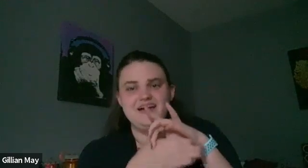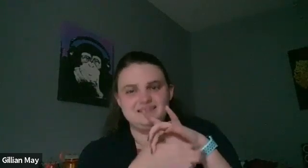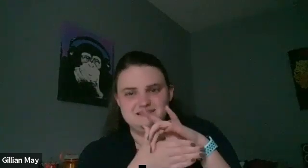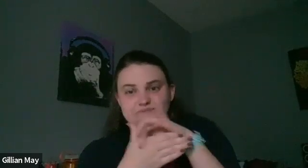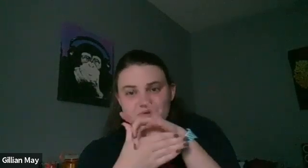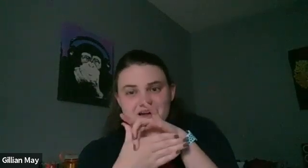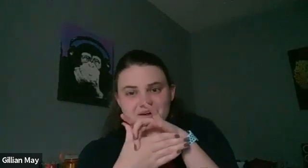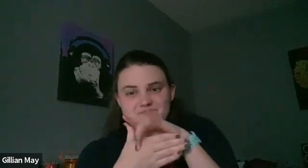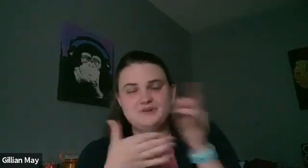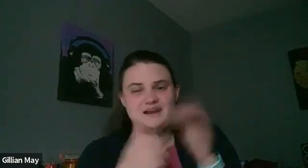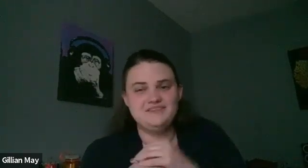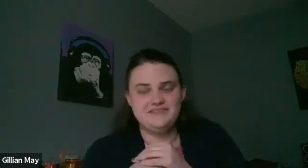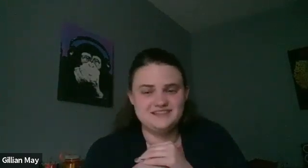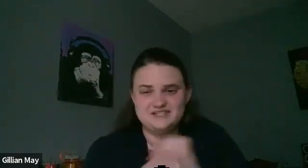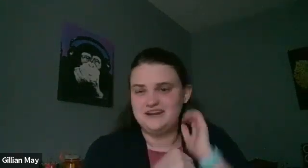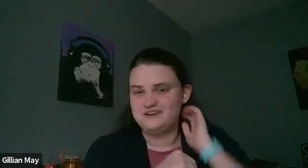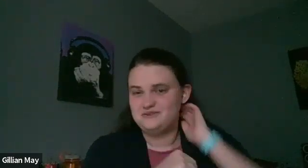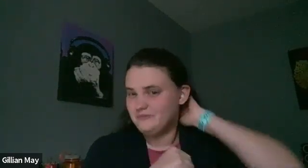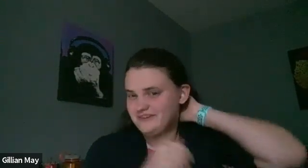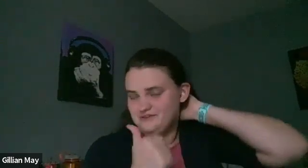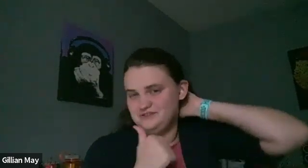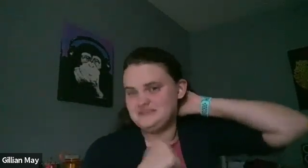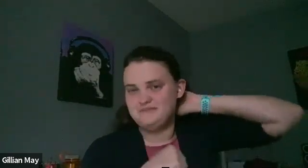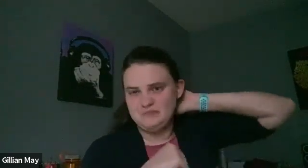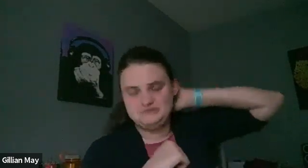That's where that comes from. And I think that's actually kind of cool that you can use that for both.